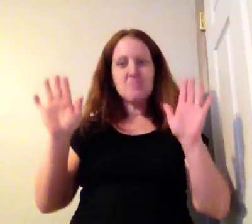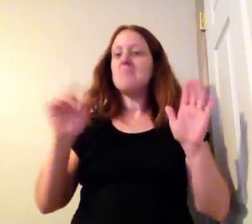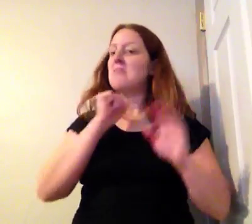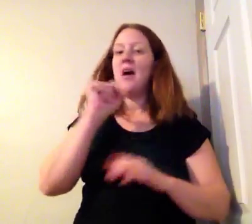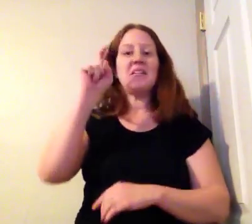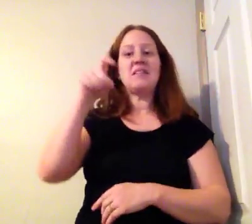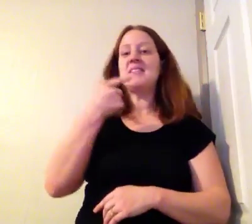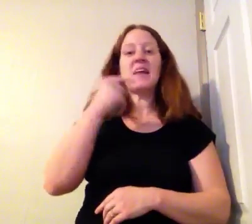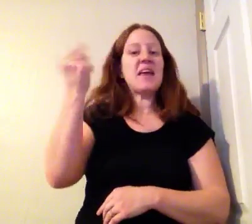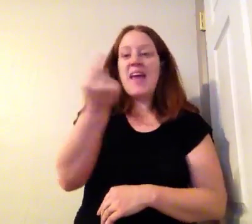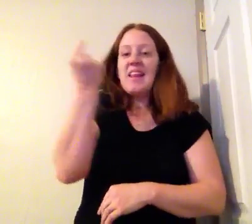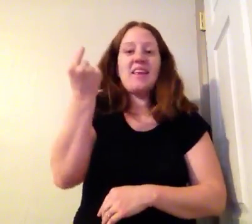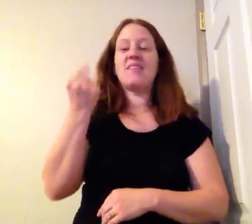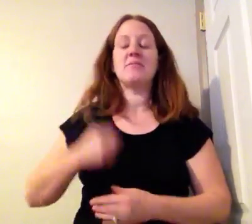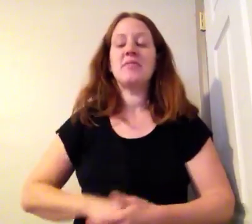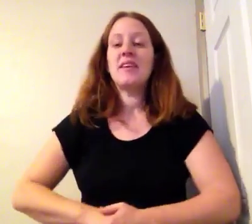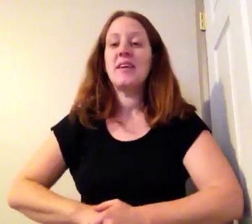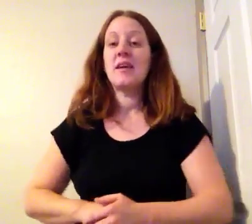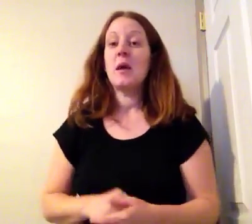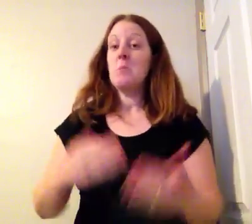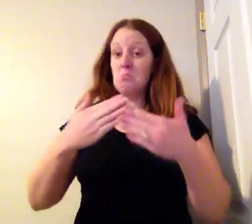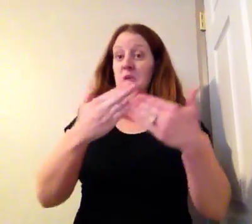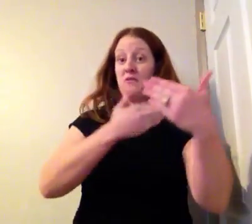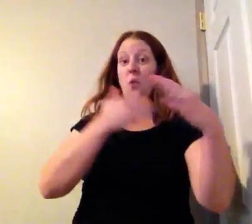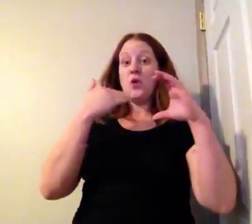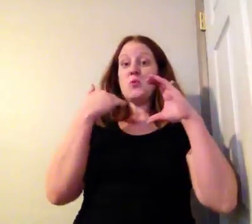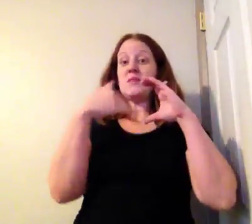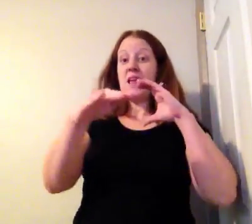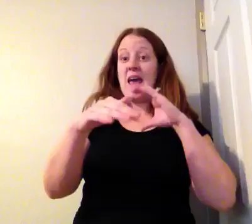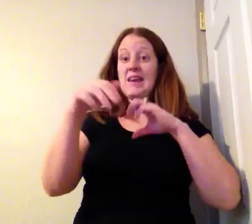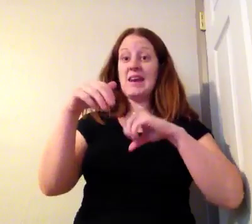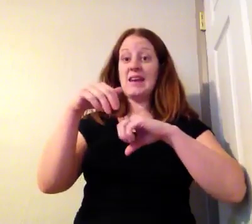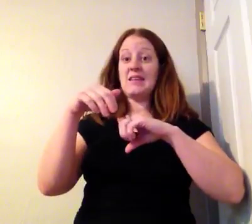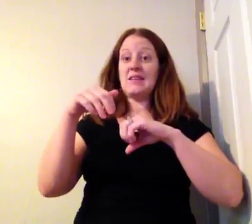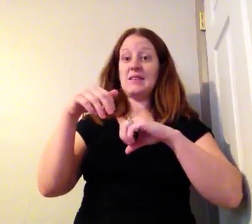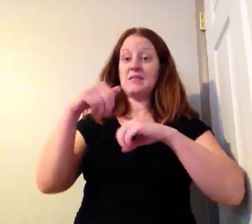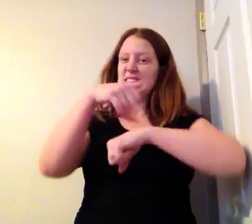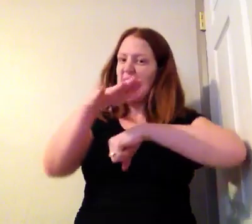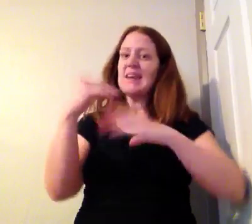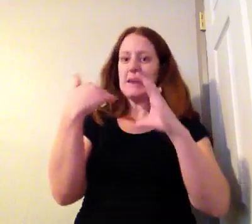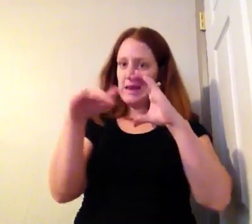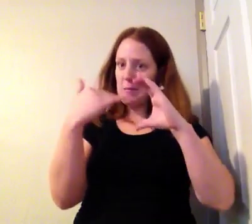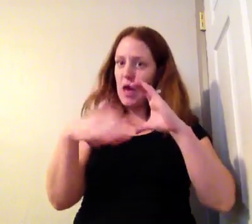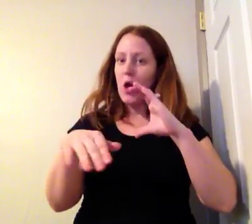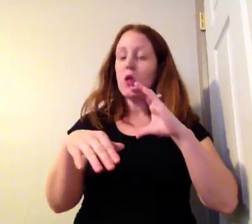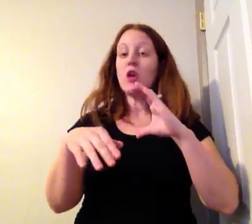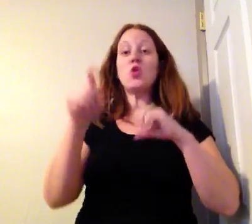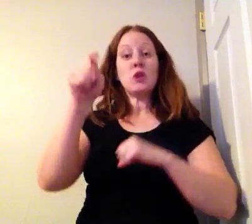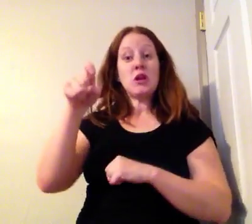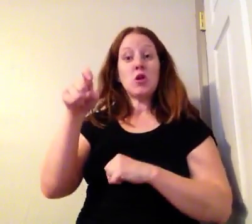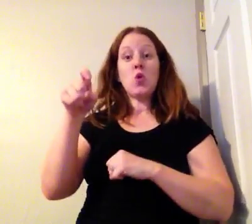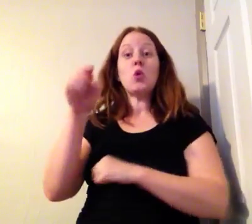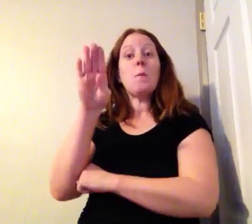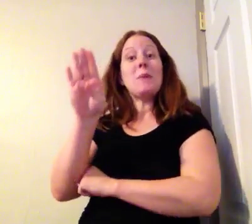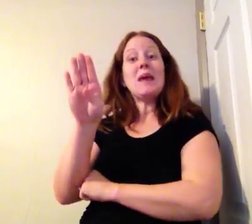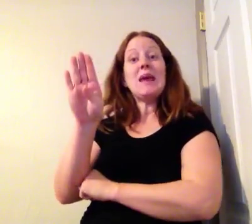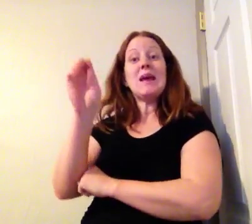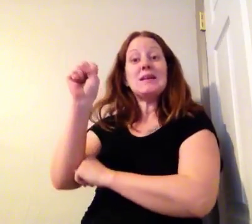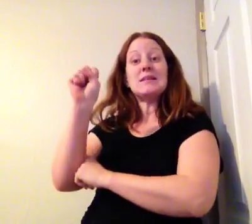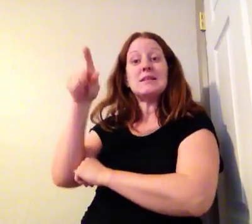you write any email or send out any requests or something, go to B-space and read about it. The likelihood